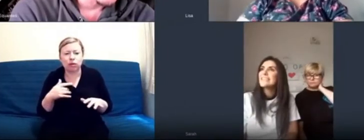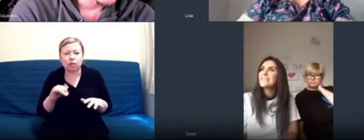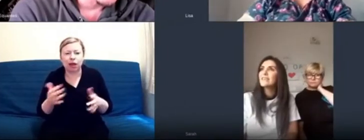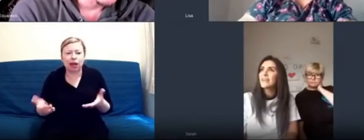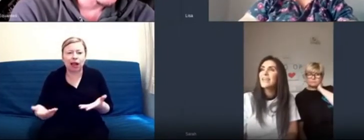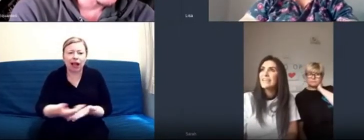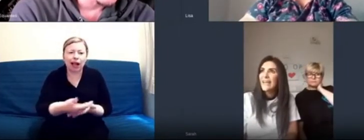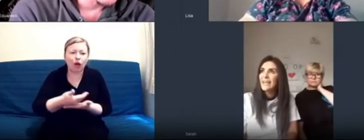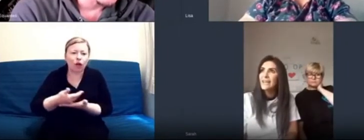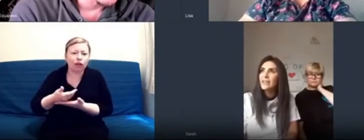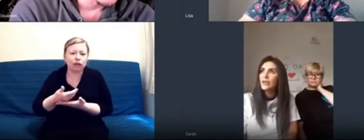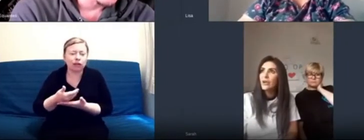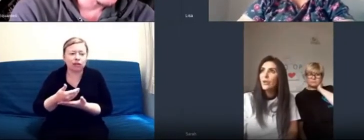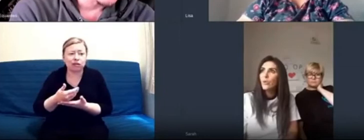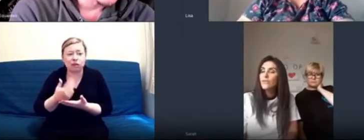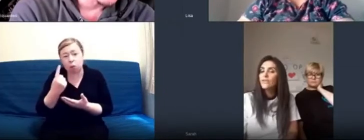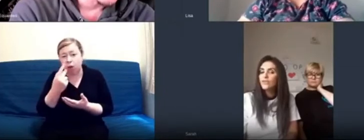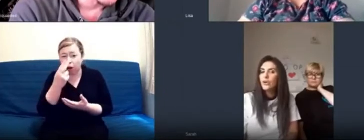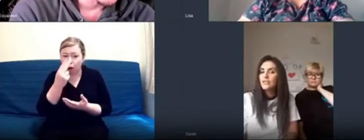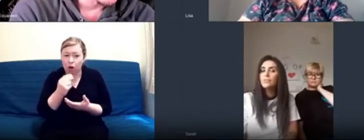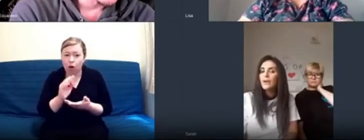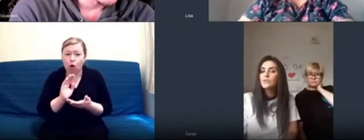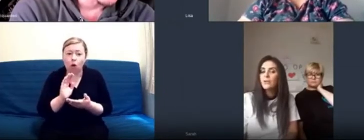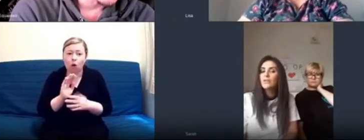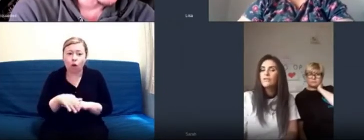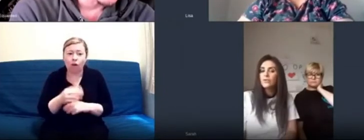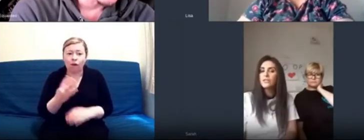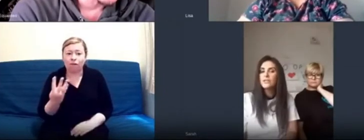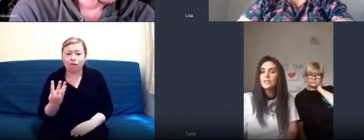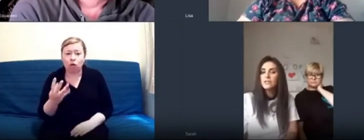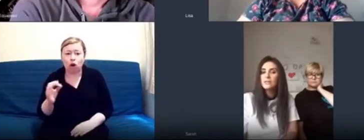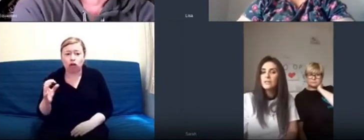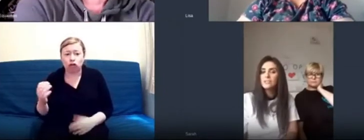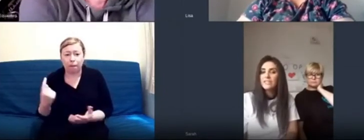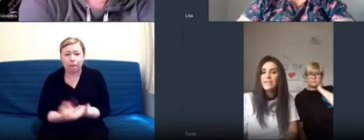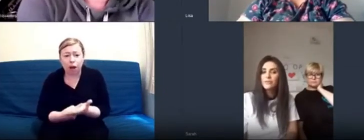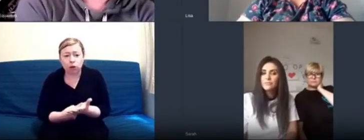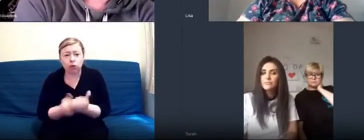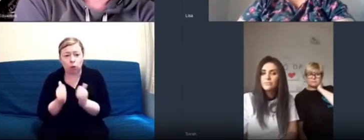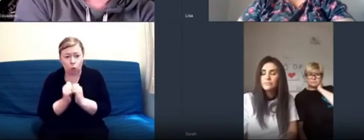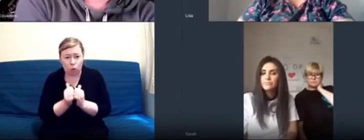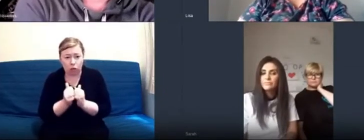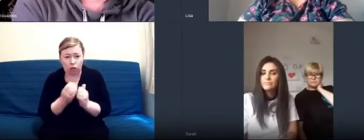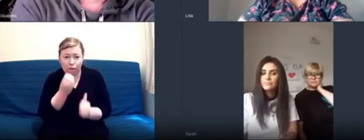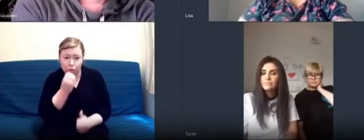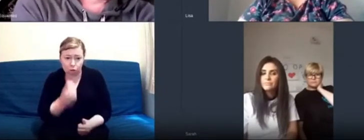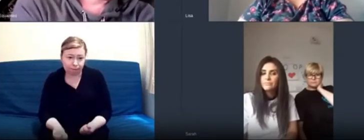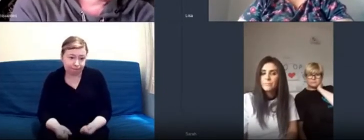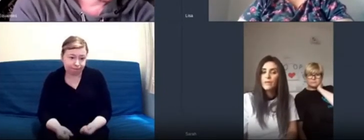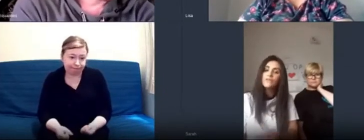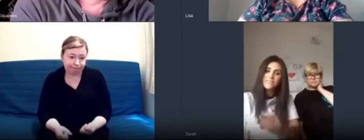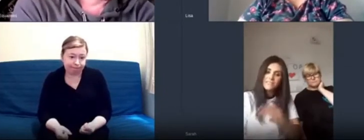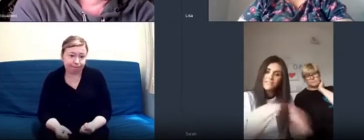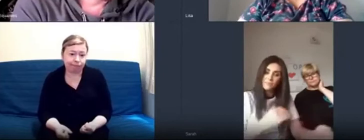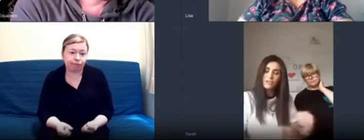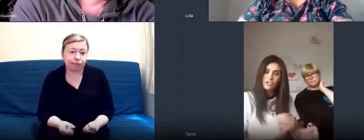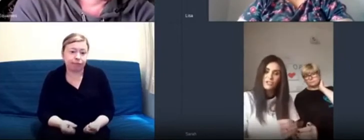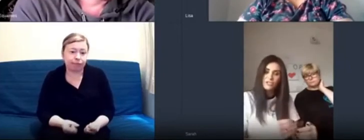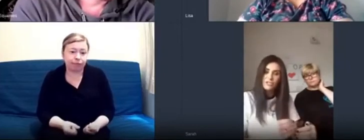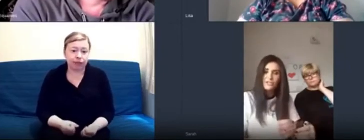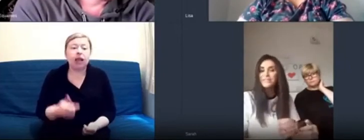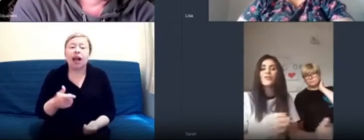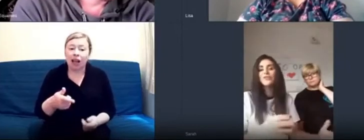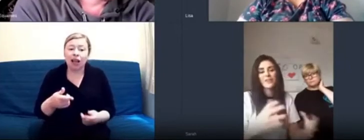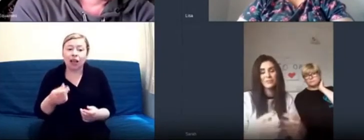collect easily a night over £400 worth of food retail. Now, obviously, it's